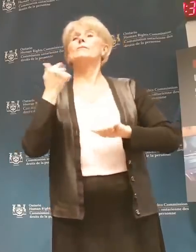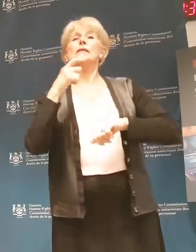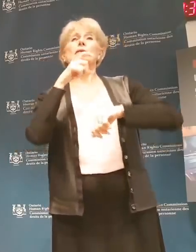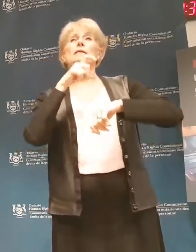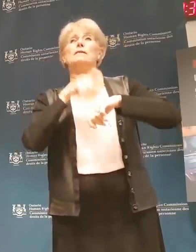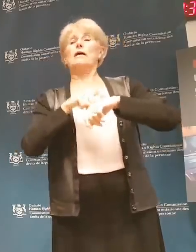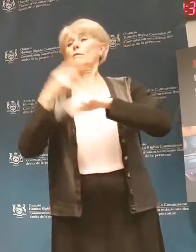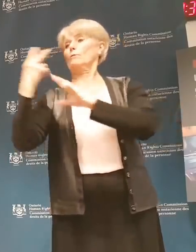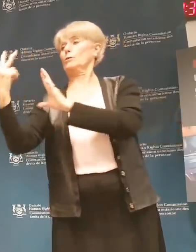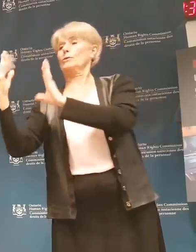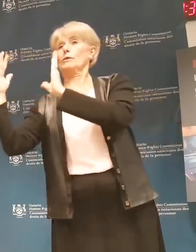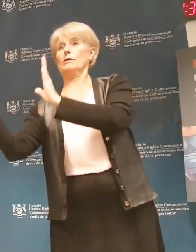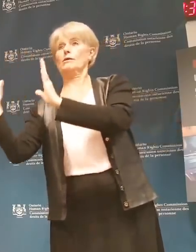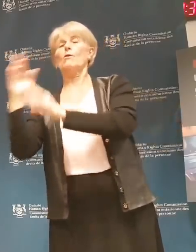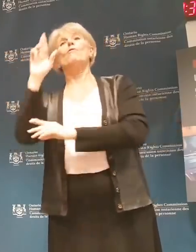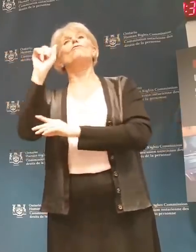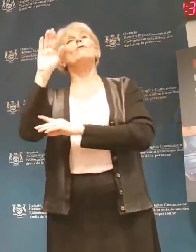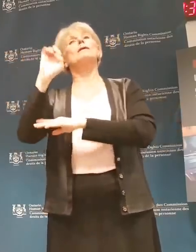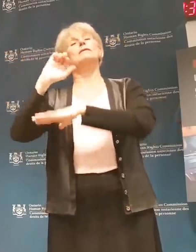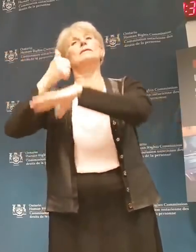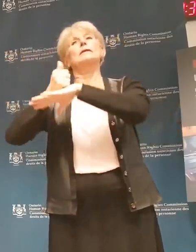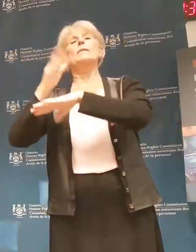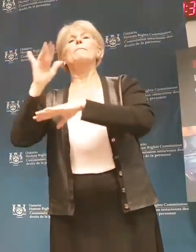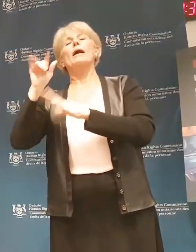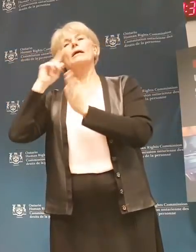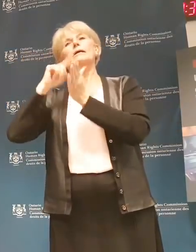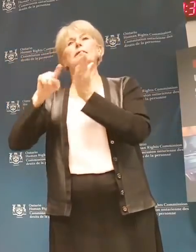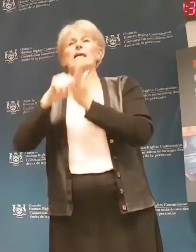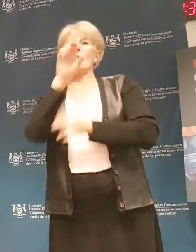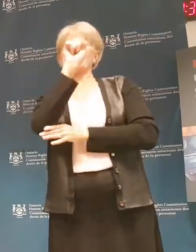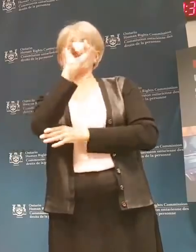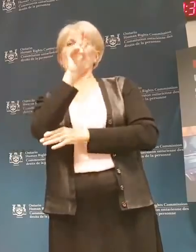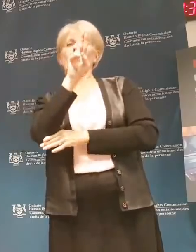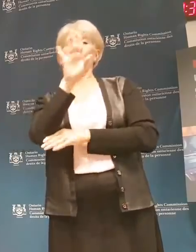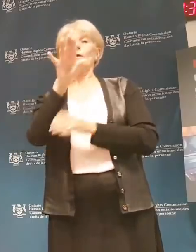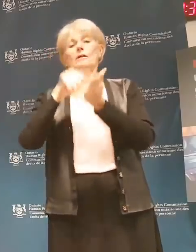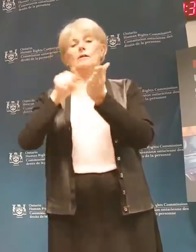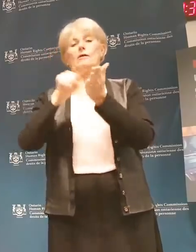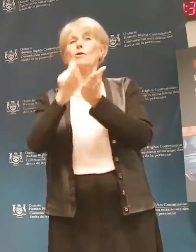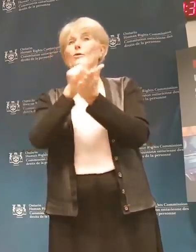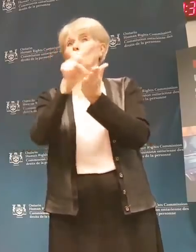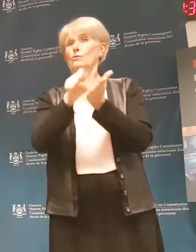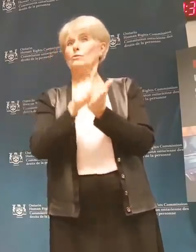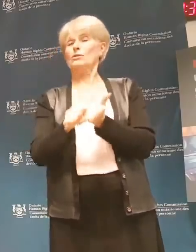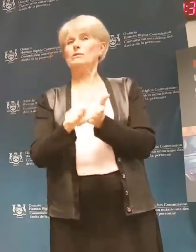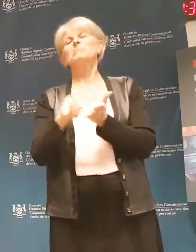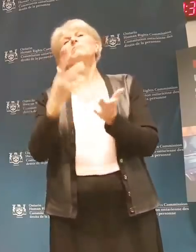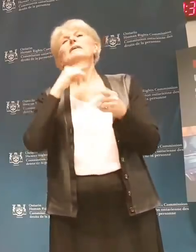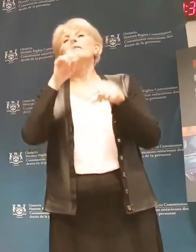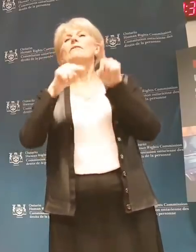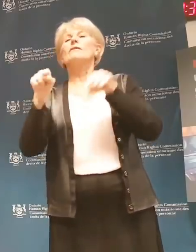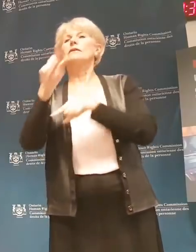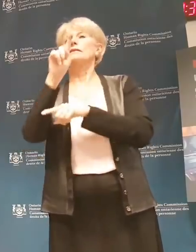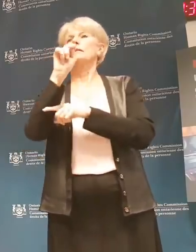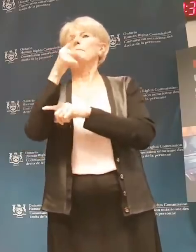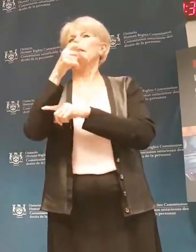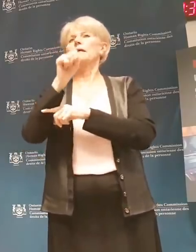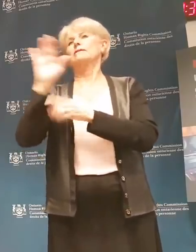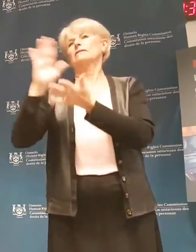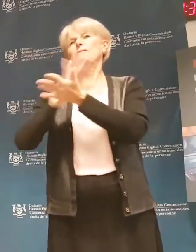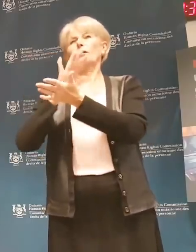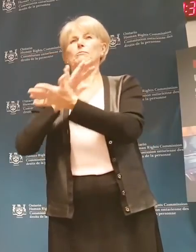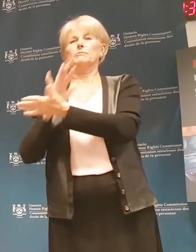time period 2, race was determined by examining SIU investigator notes and various TPS